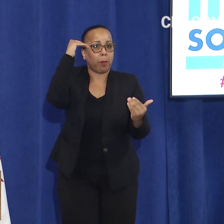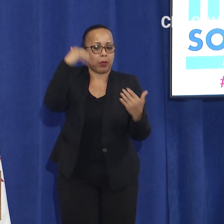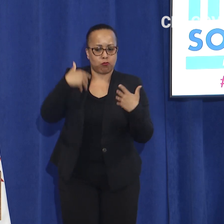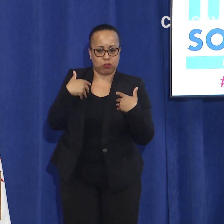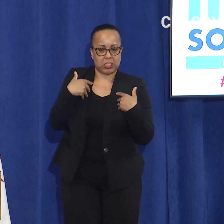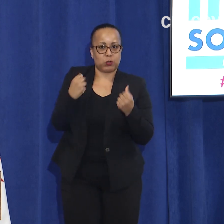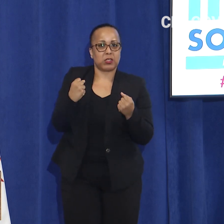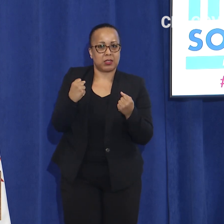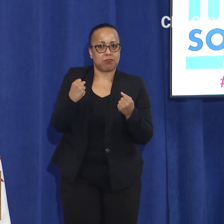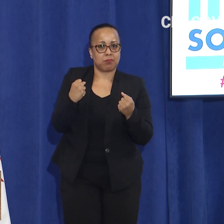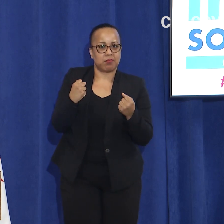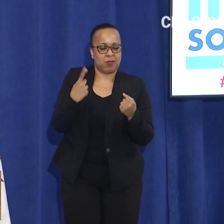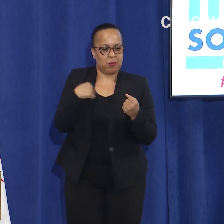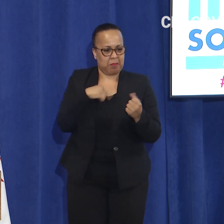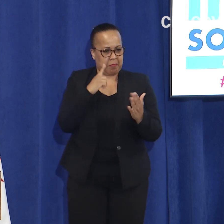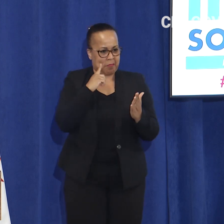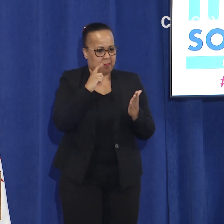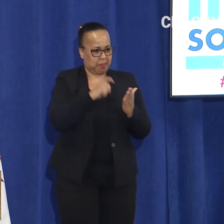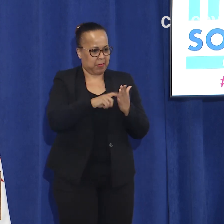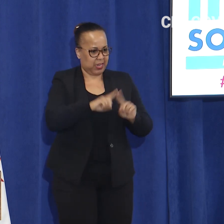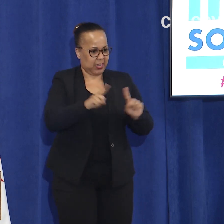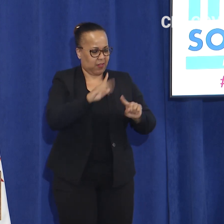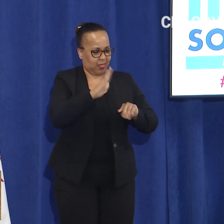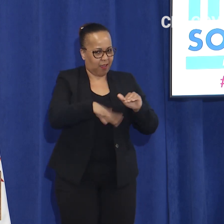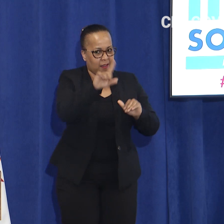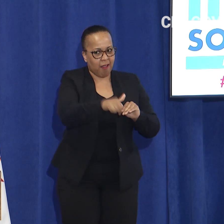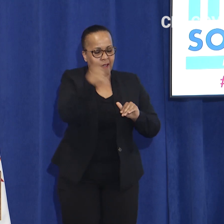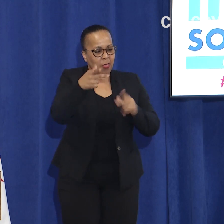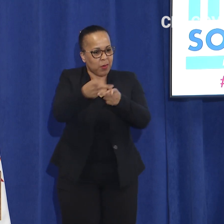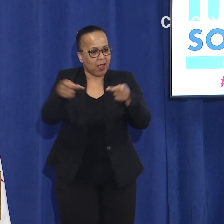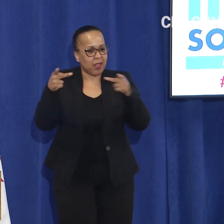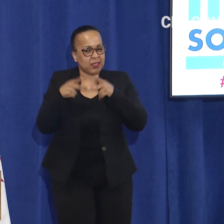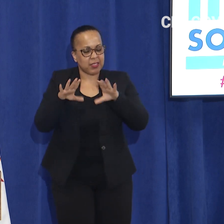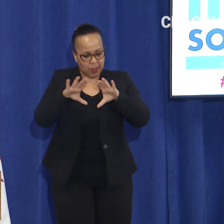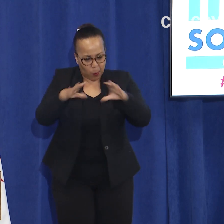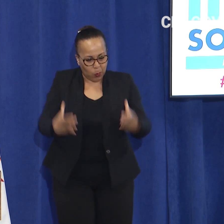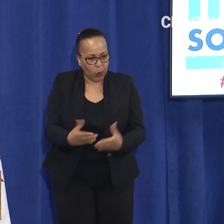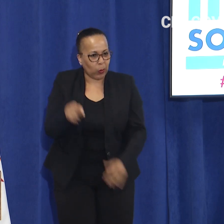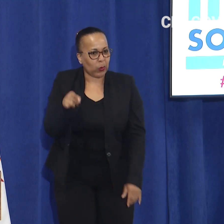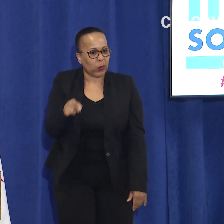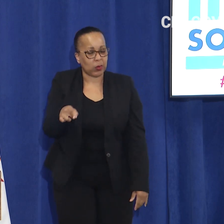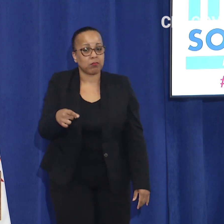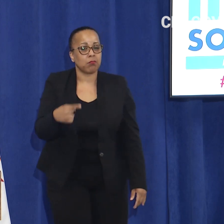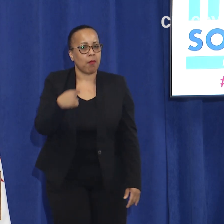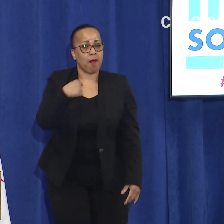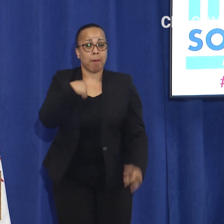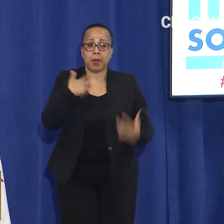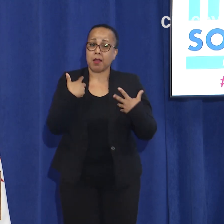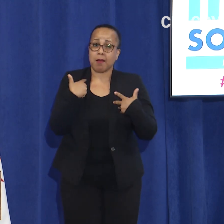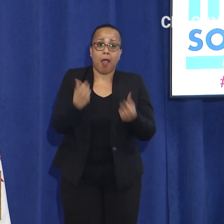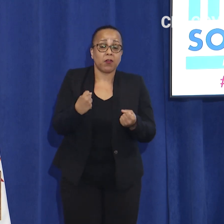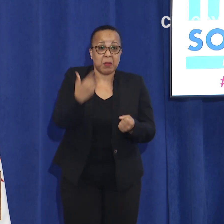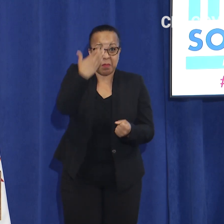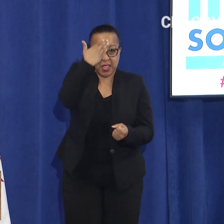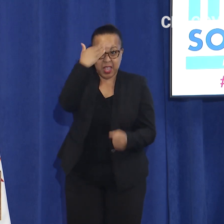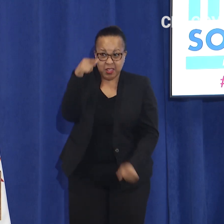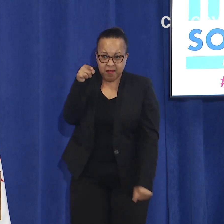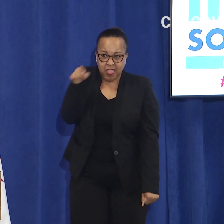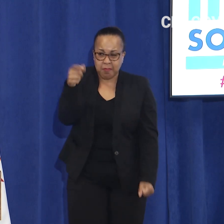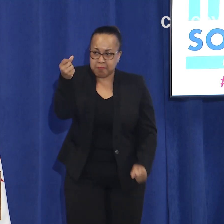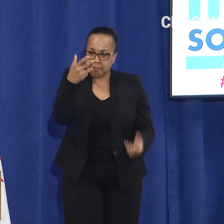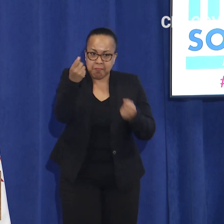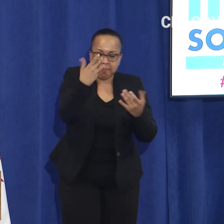that sets us apart from any place else in the world. I am confident because of those